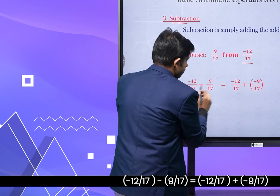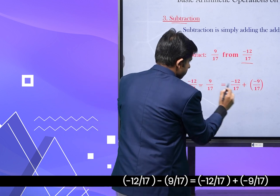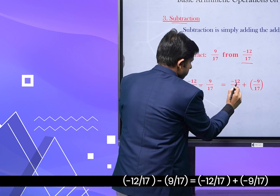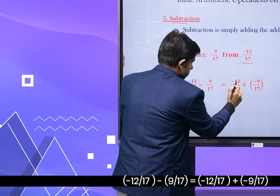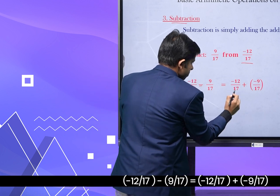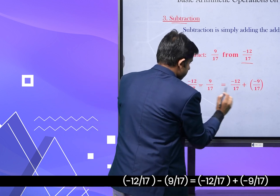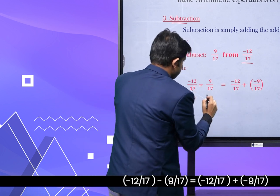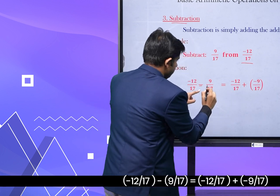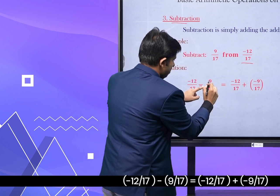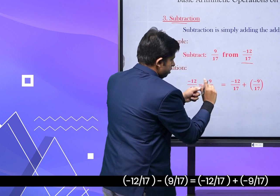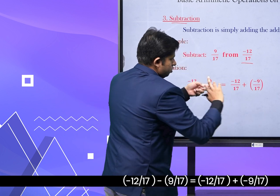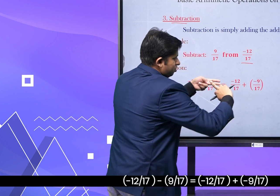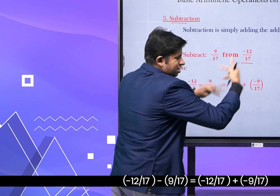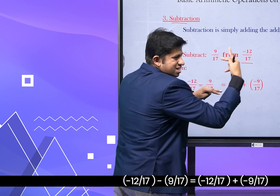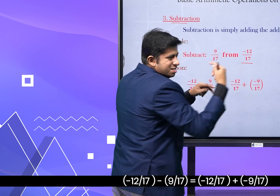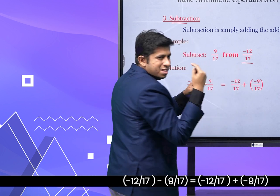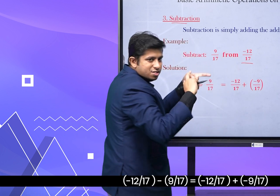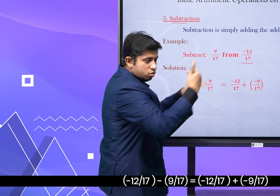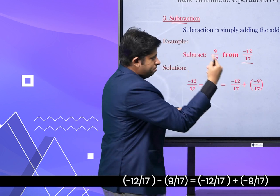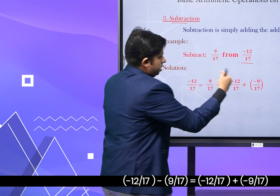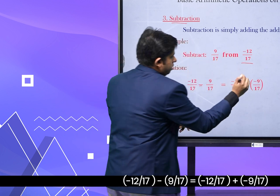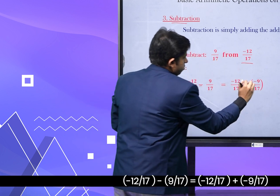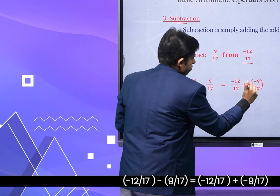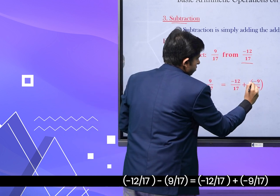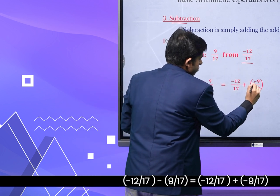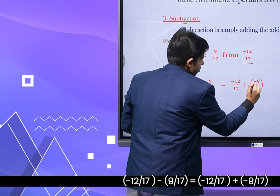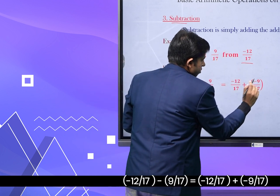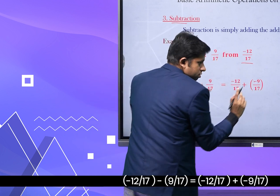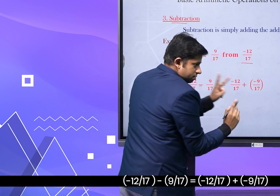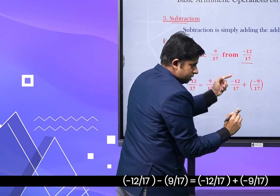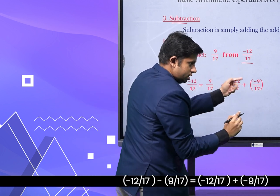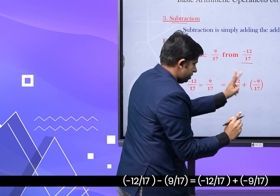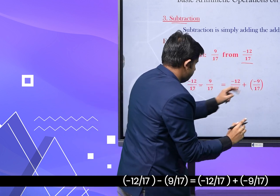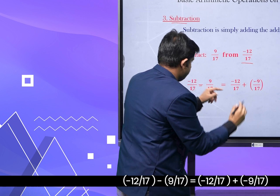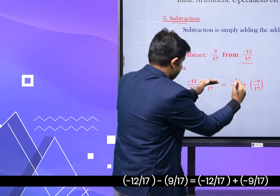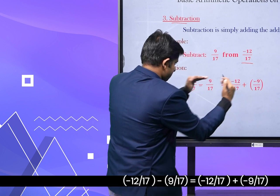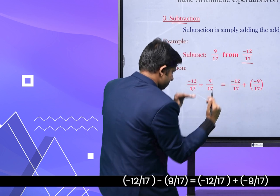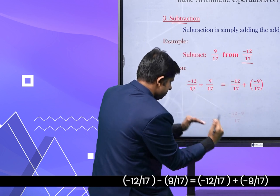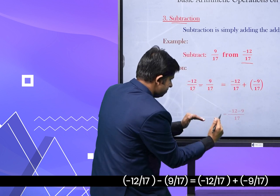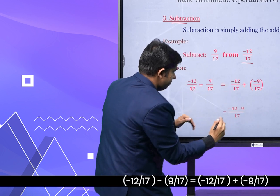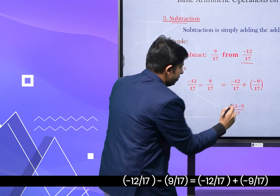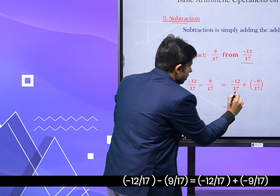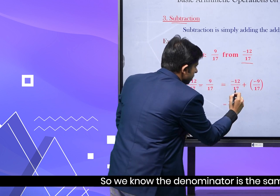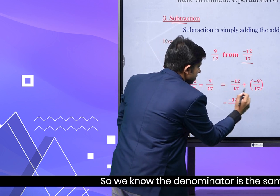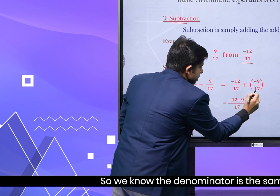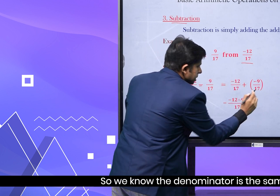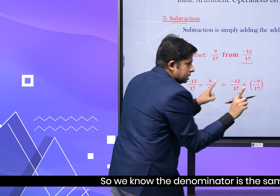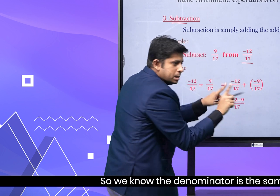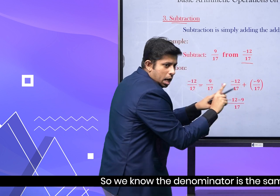minus 12 by 17 plus of minus 9 by 17. So we know the